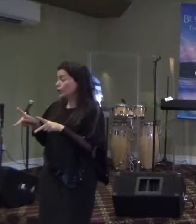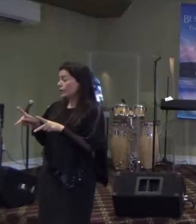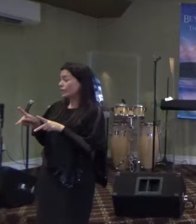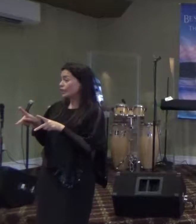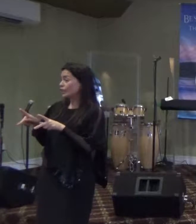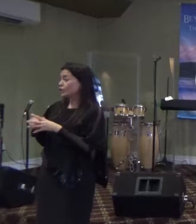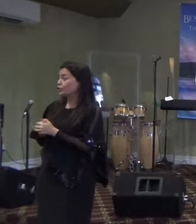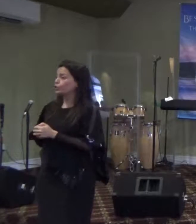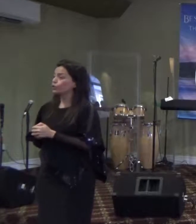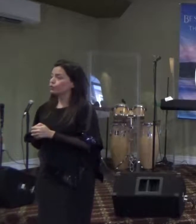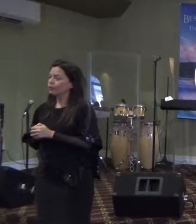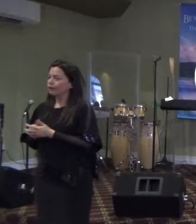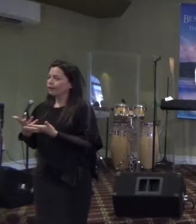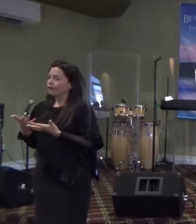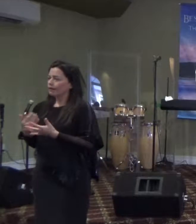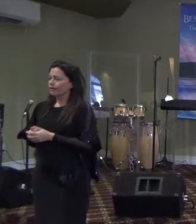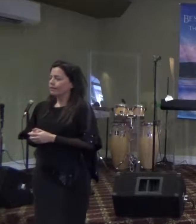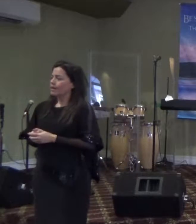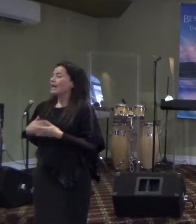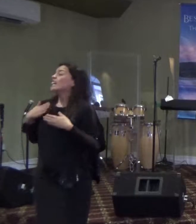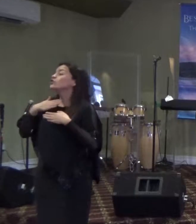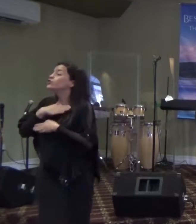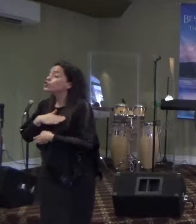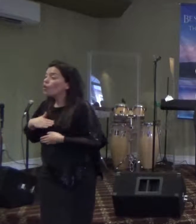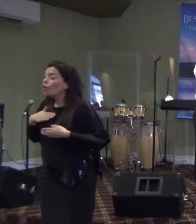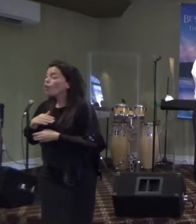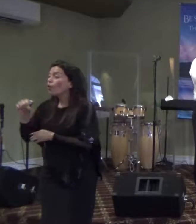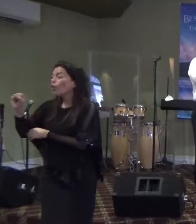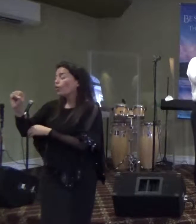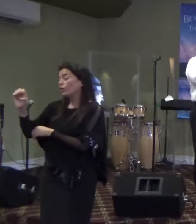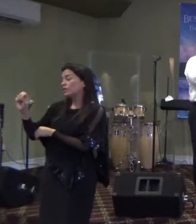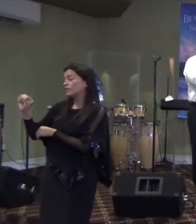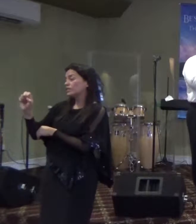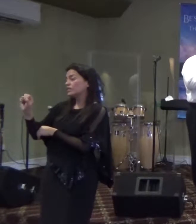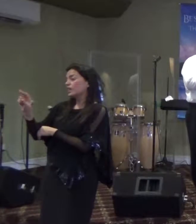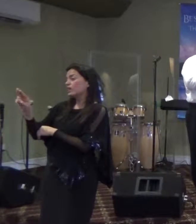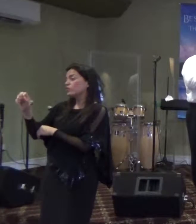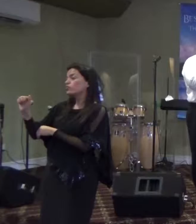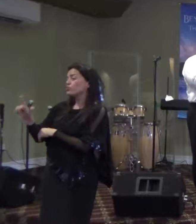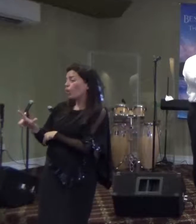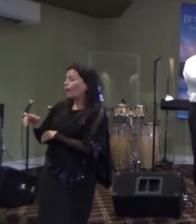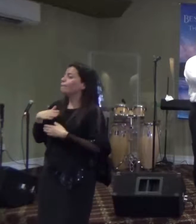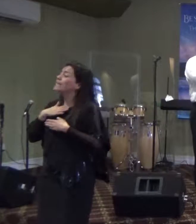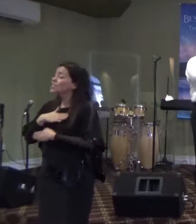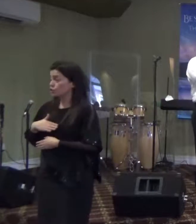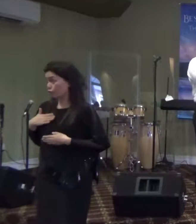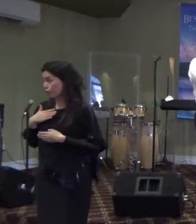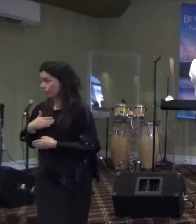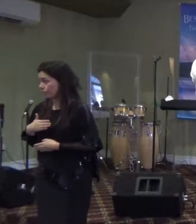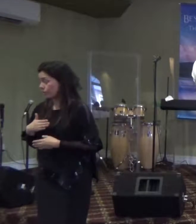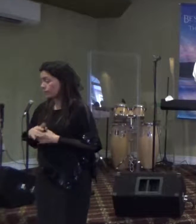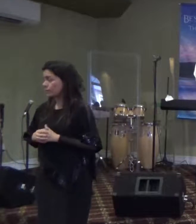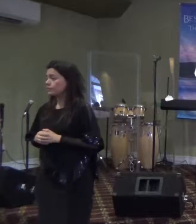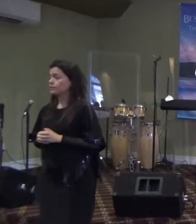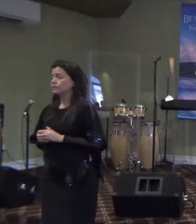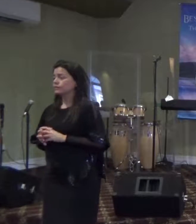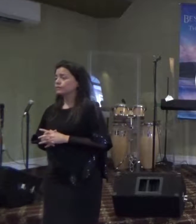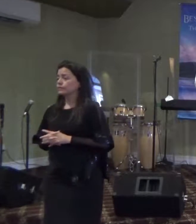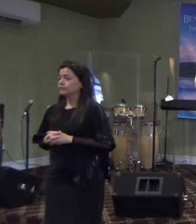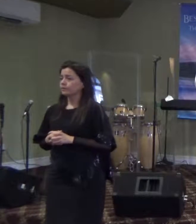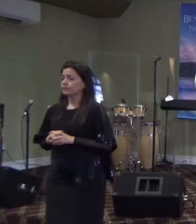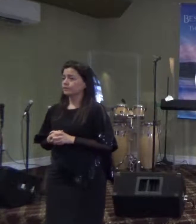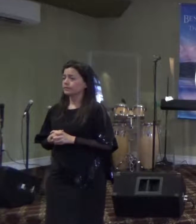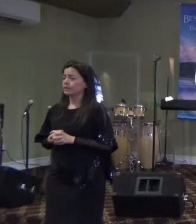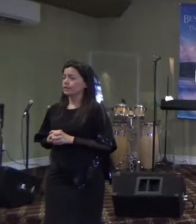de sacar el mayor placer sensual to posible. take out the most pleasure, sensual possible. El